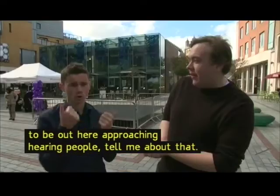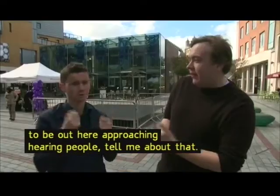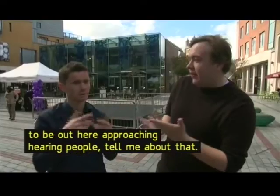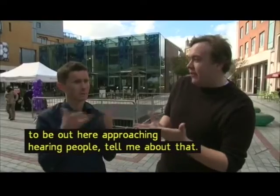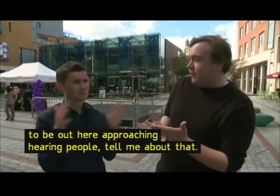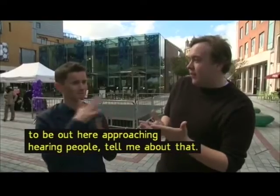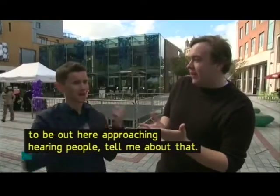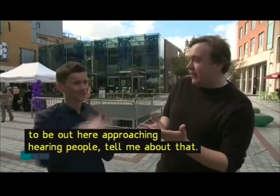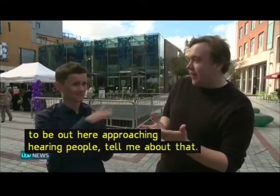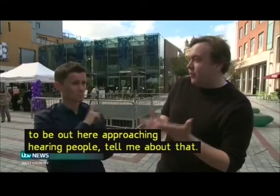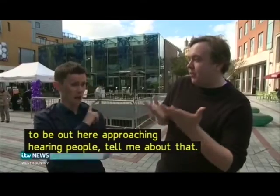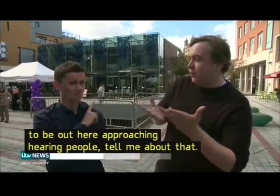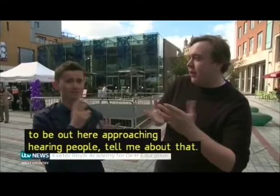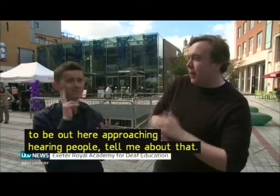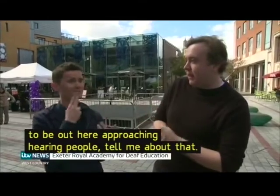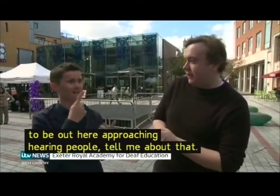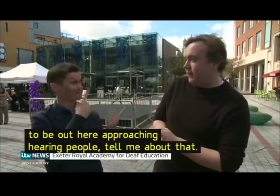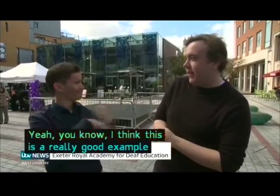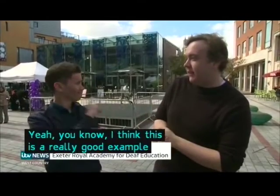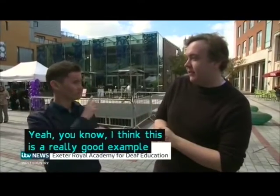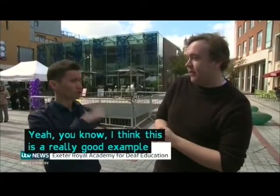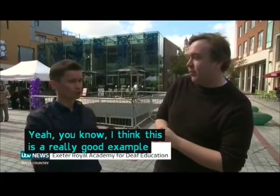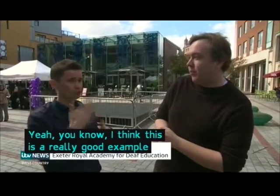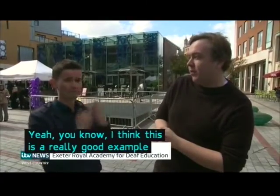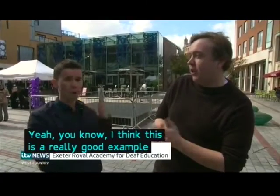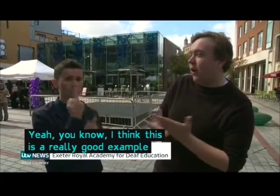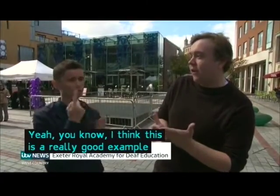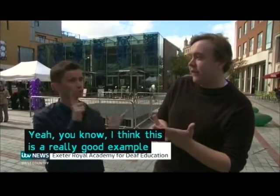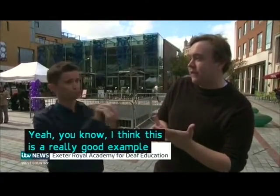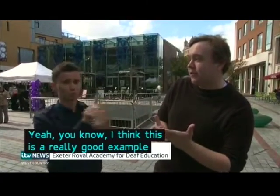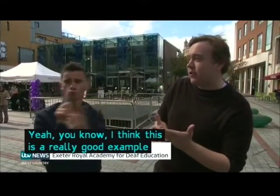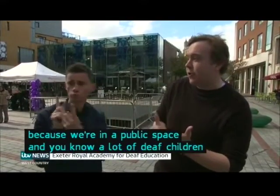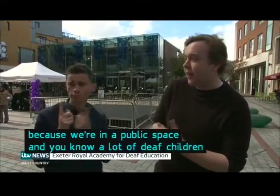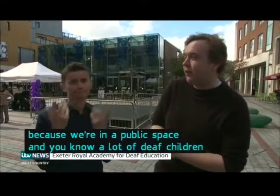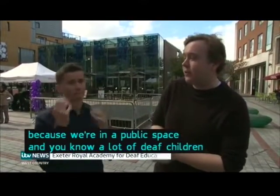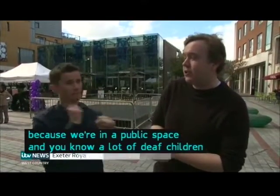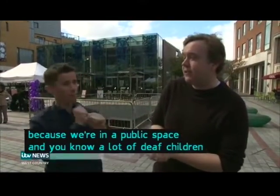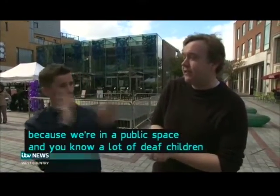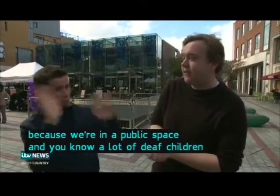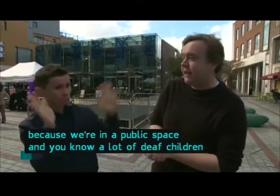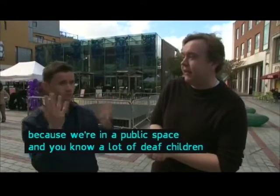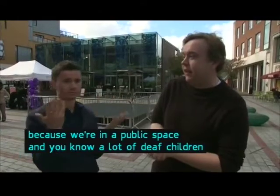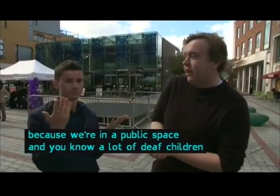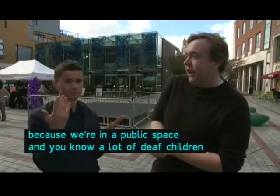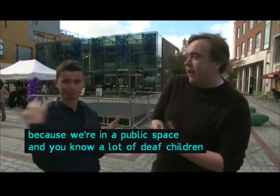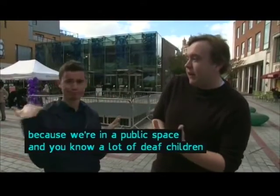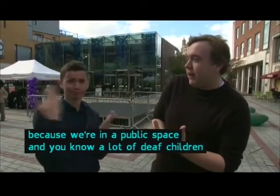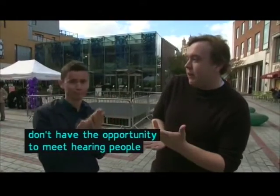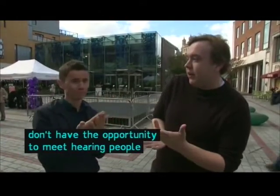think this is a really good example because we're in a public space, and a lot of deaf children don't have the opportunity to meet hearing people